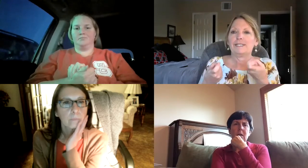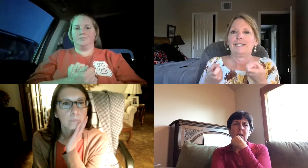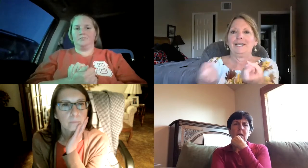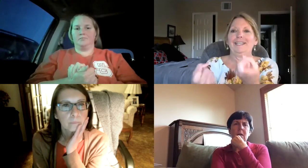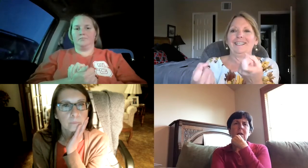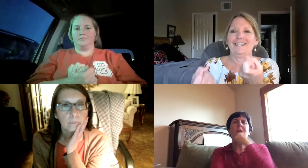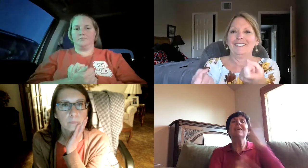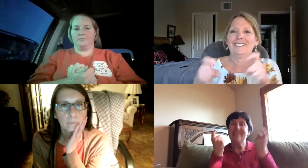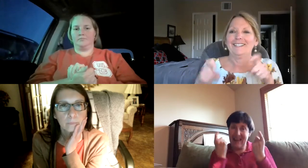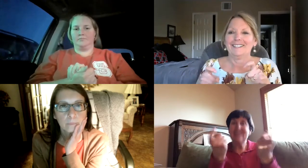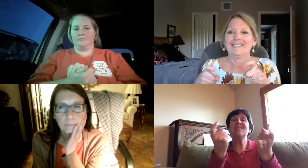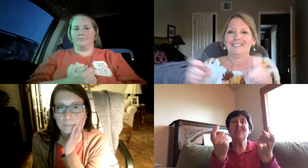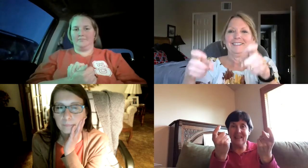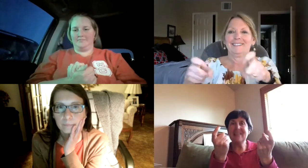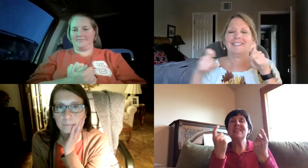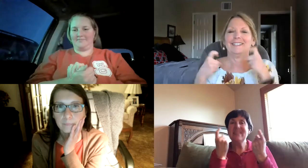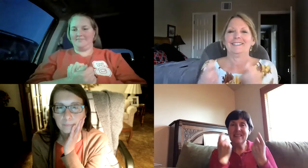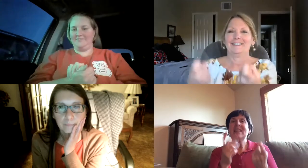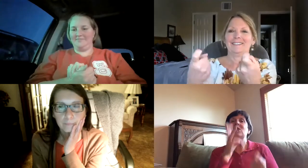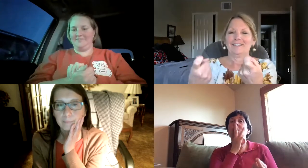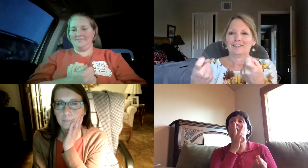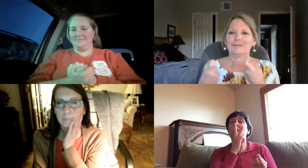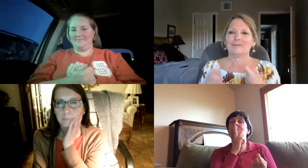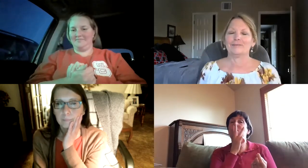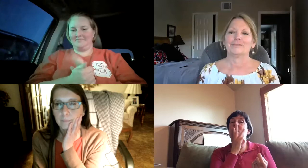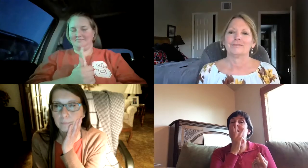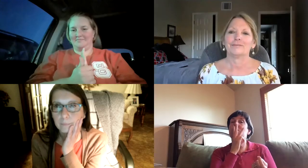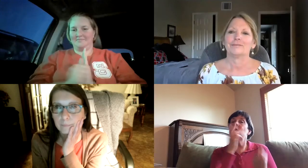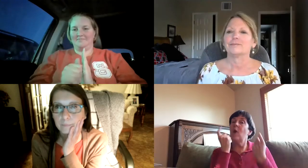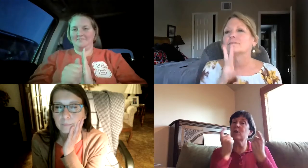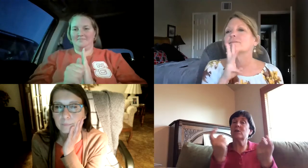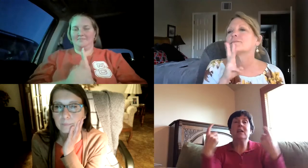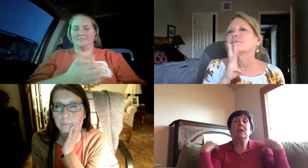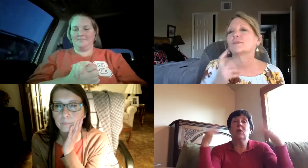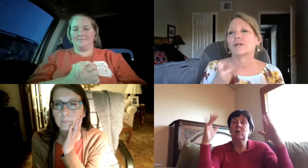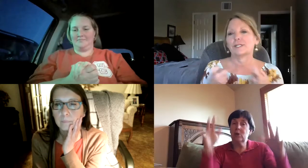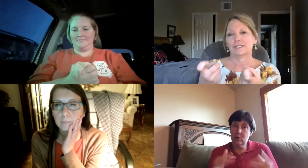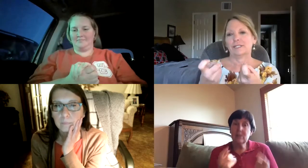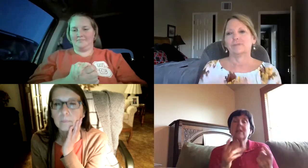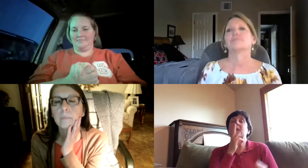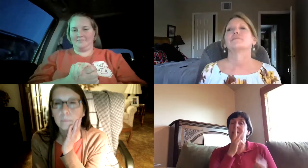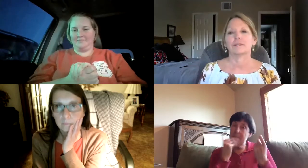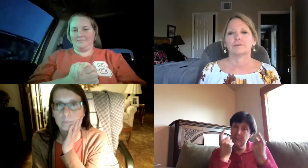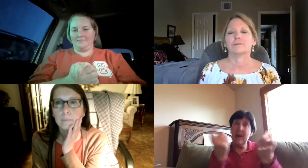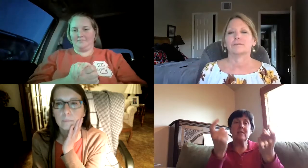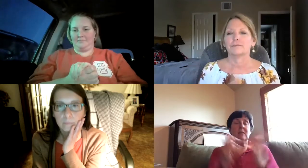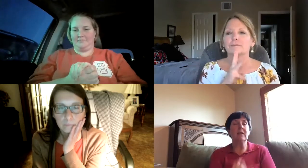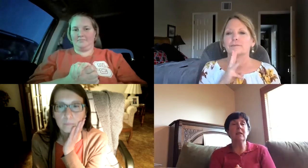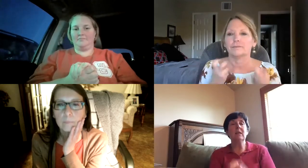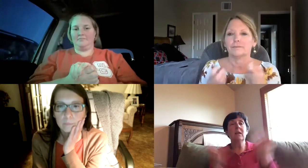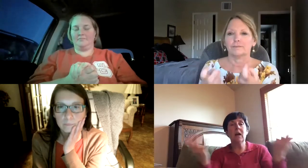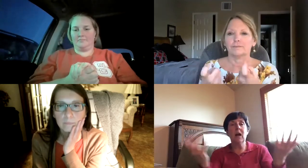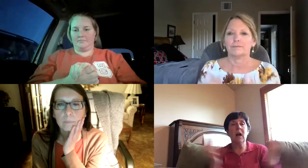What was skiing? Yeah, skiing. So, and you would want to do water skiing or snow skiing. Yep,